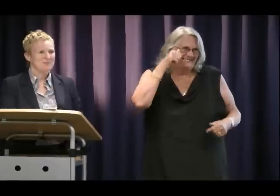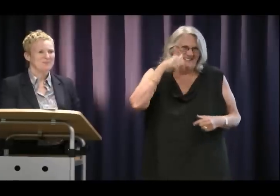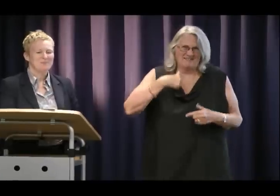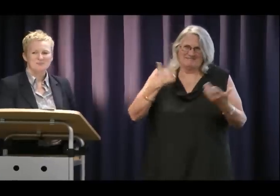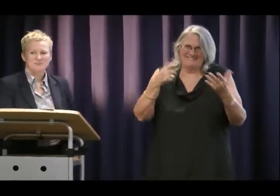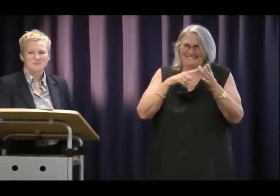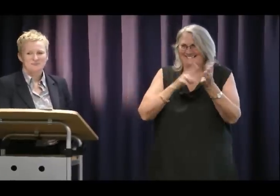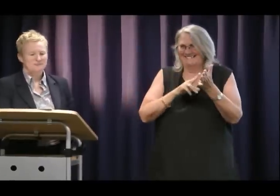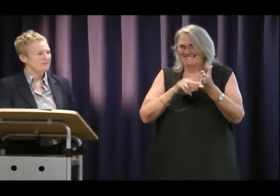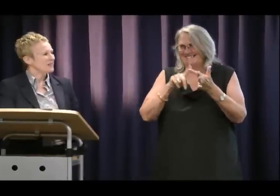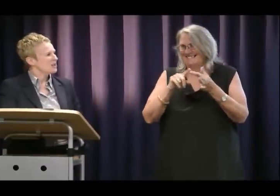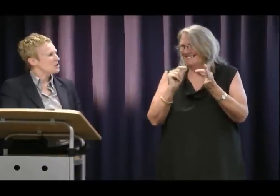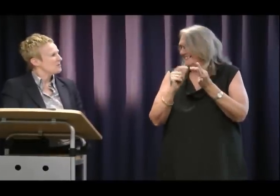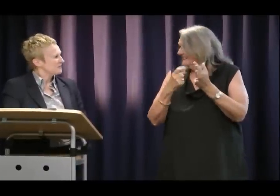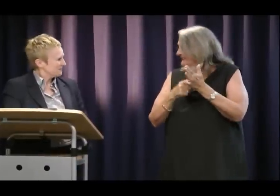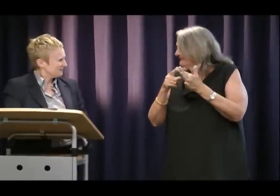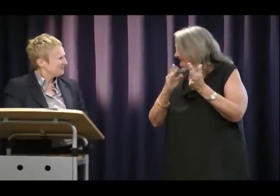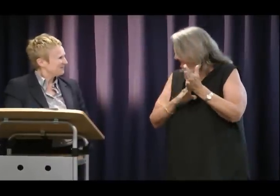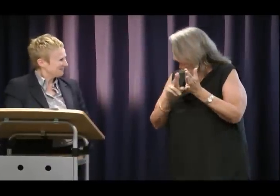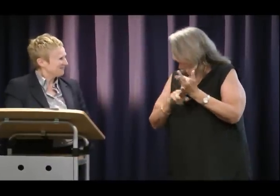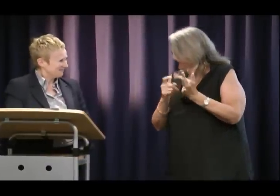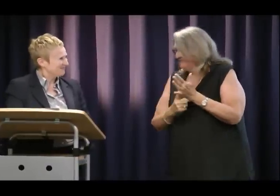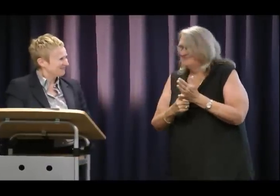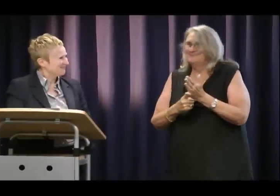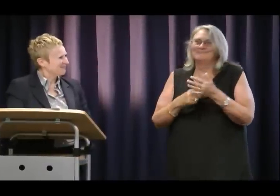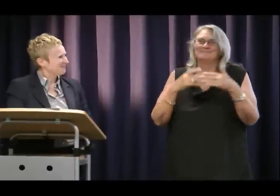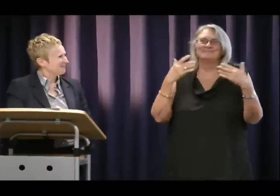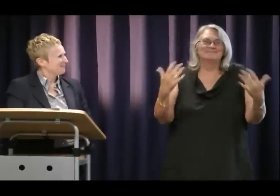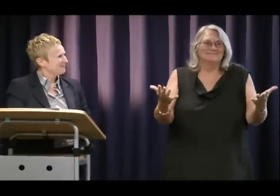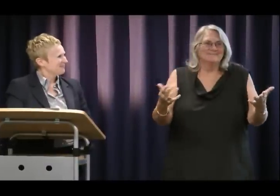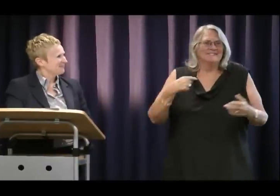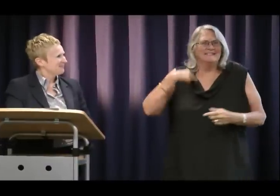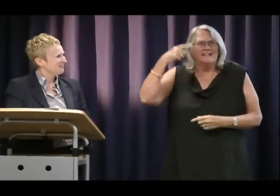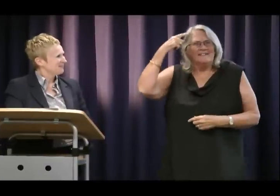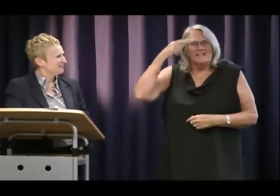Okay, hello everybody. I'm sure you all know me, I'm Anne Bremner.